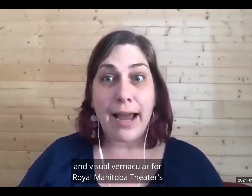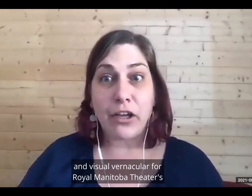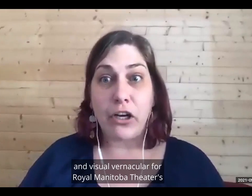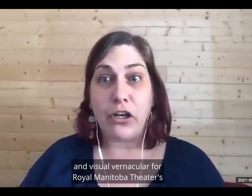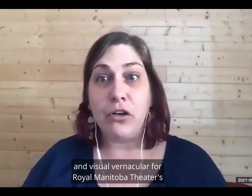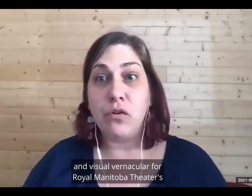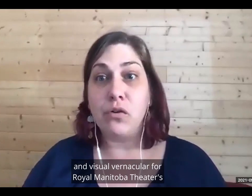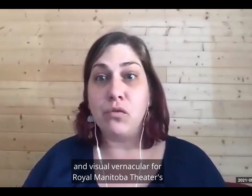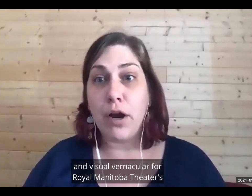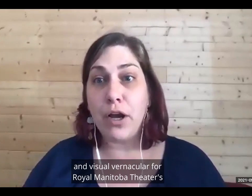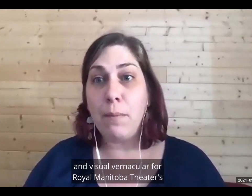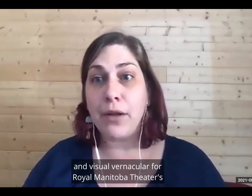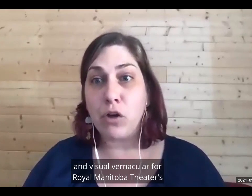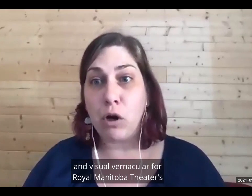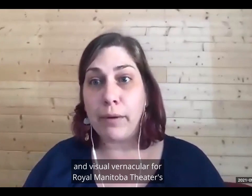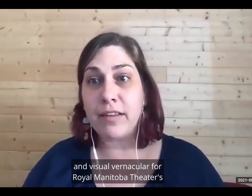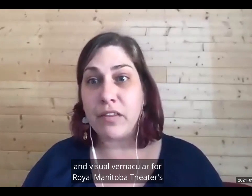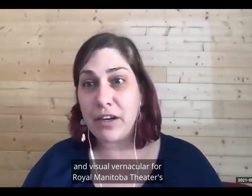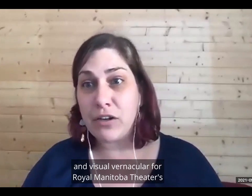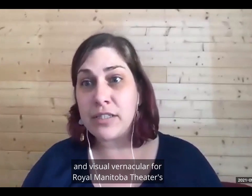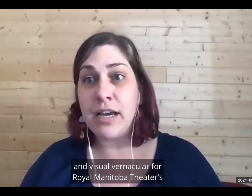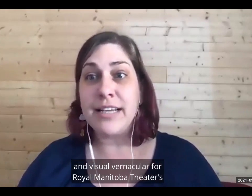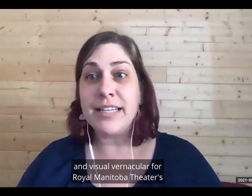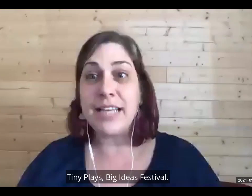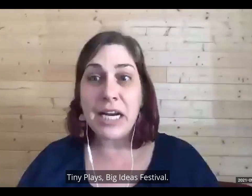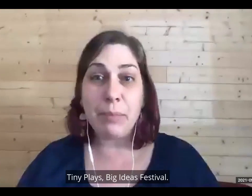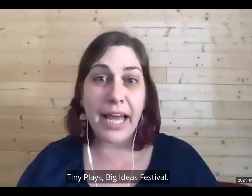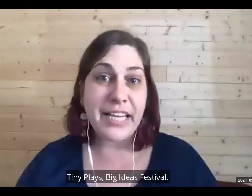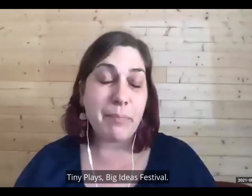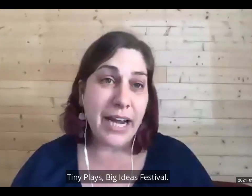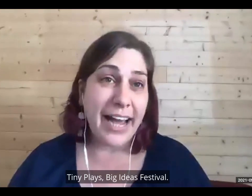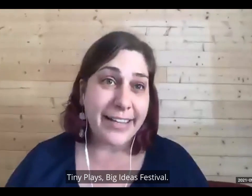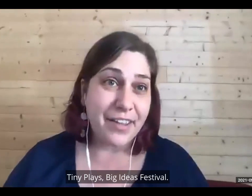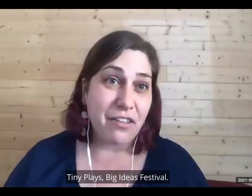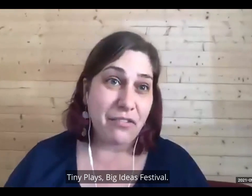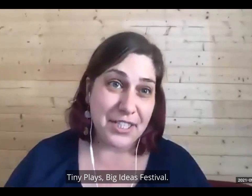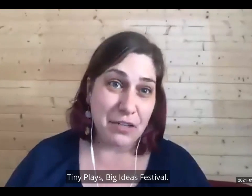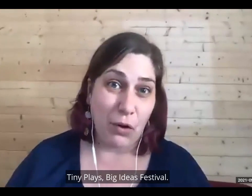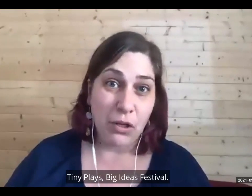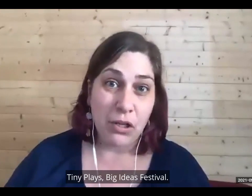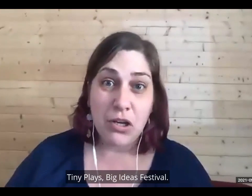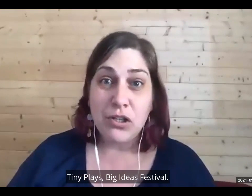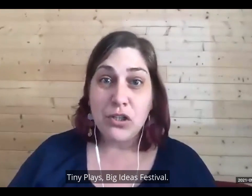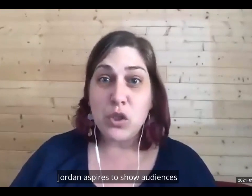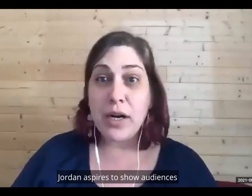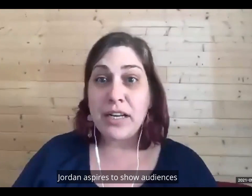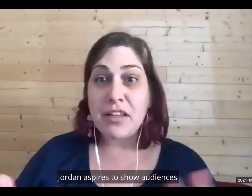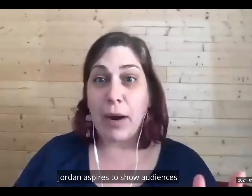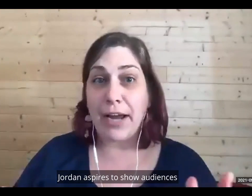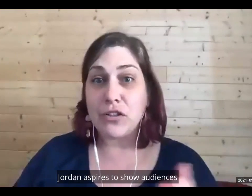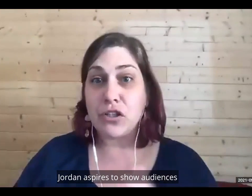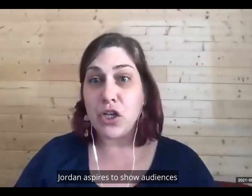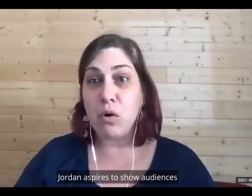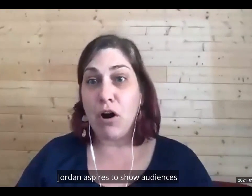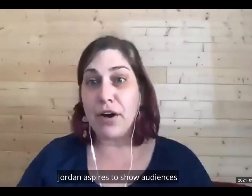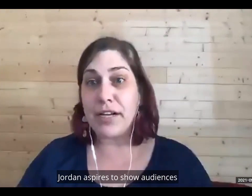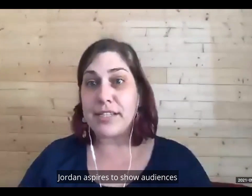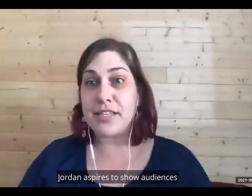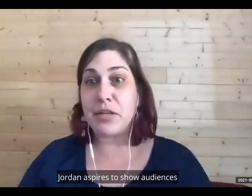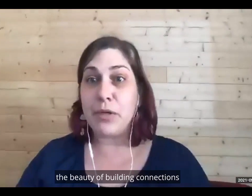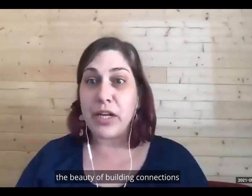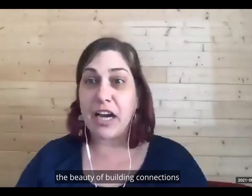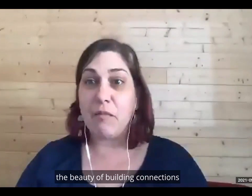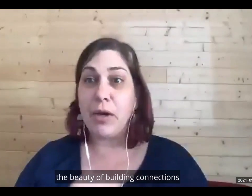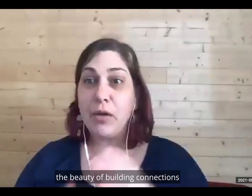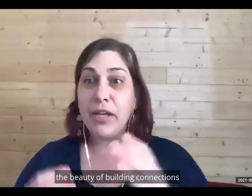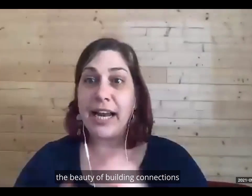visual vernacular for Royal Manitoba Theatre's Tiny Plays Big Ideas Festival. Jordan aspires to show